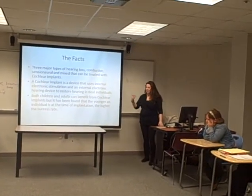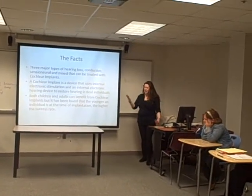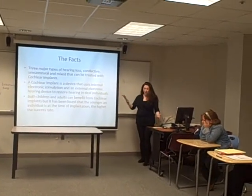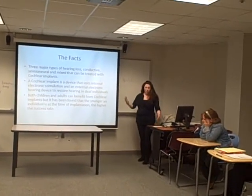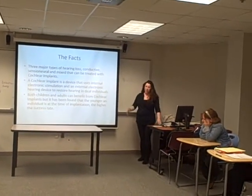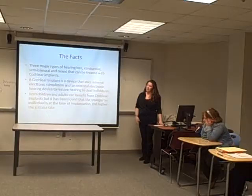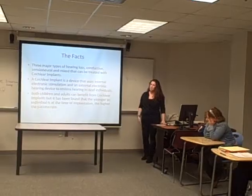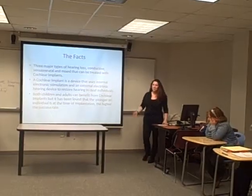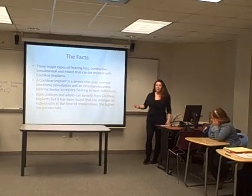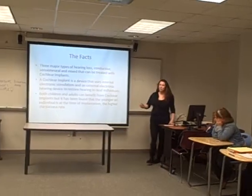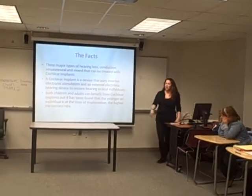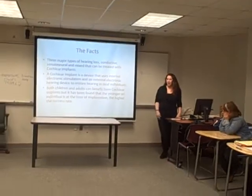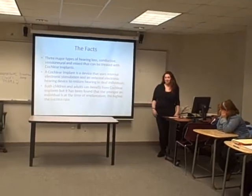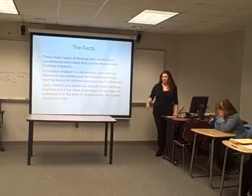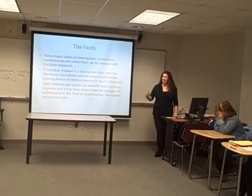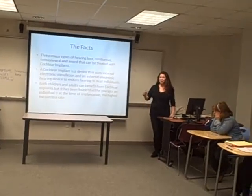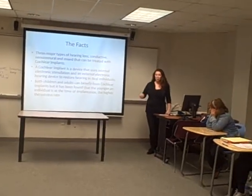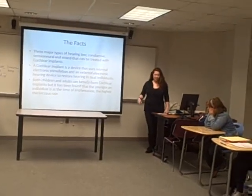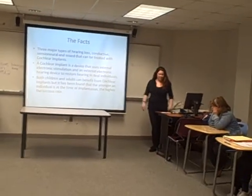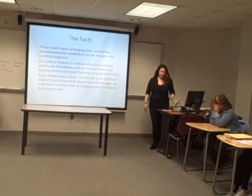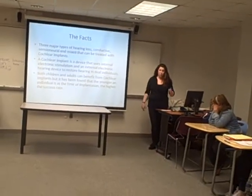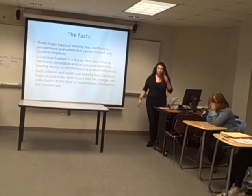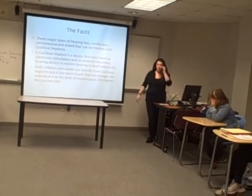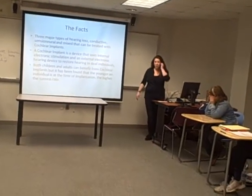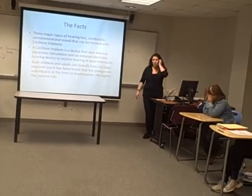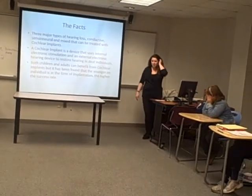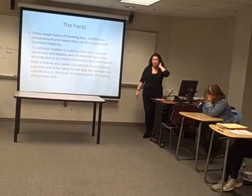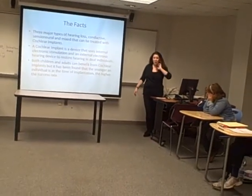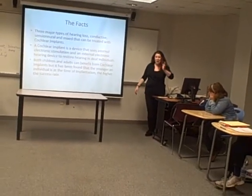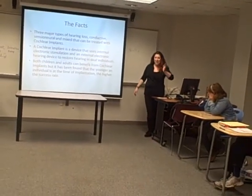call and say, listen, I'm bringing a deaf person. We got second row seats for the